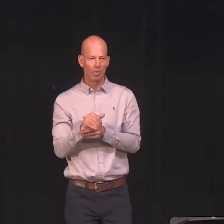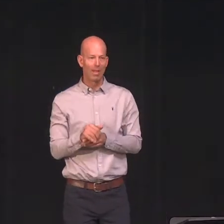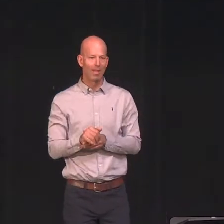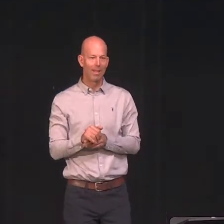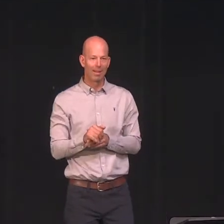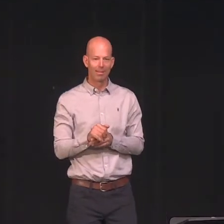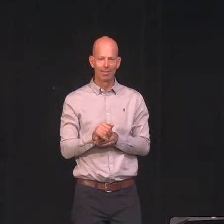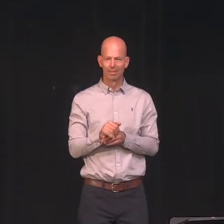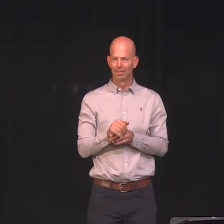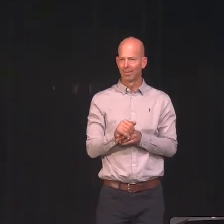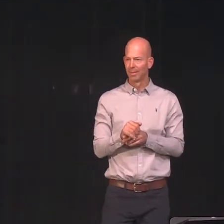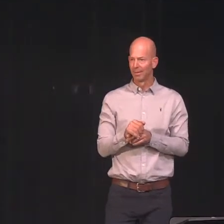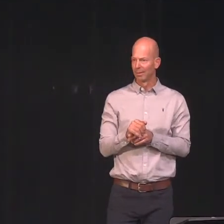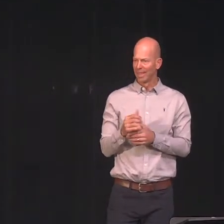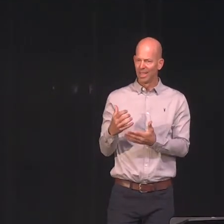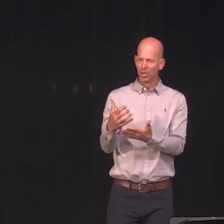in middle school and high school.